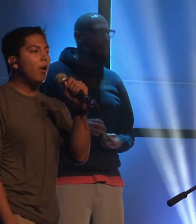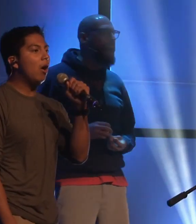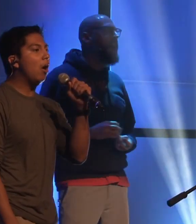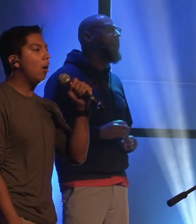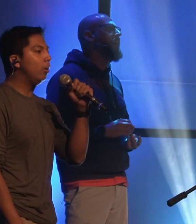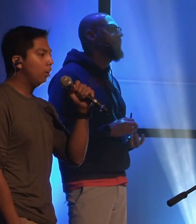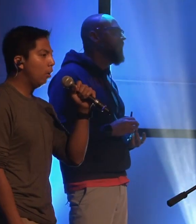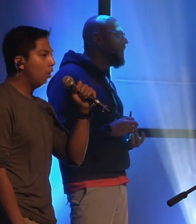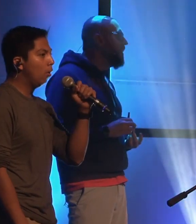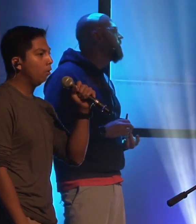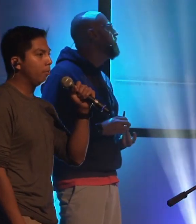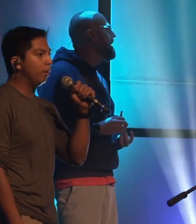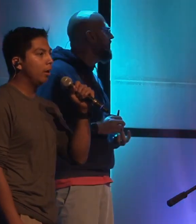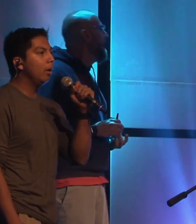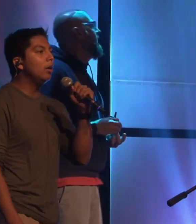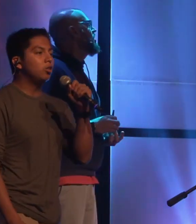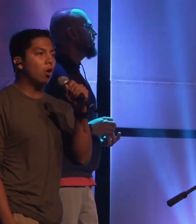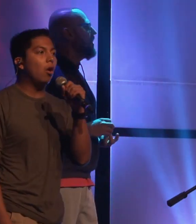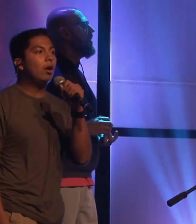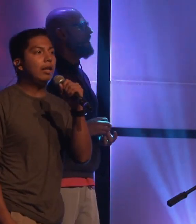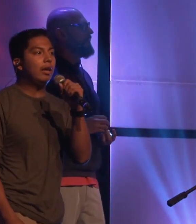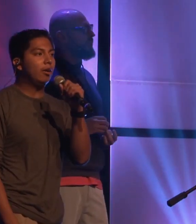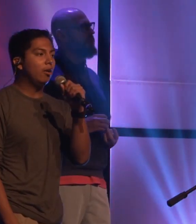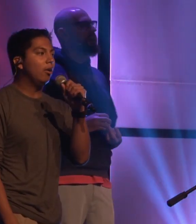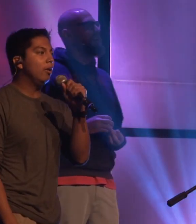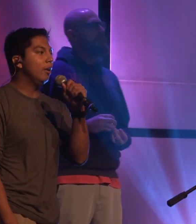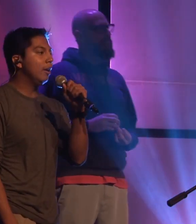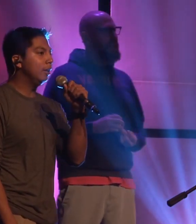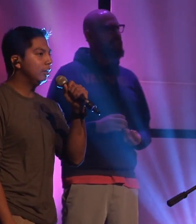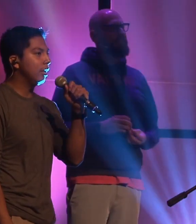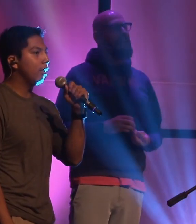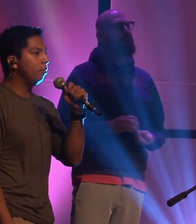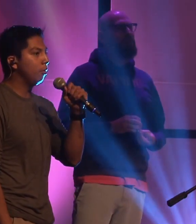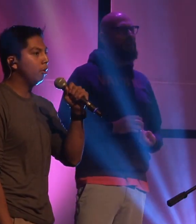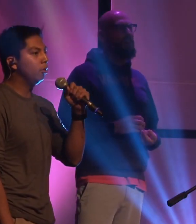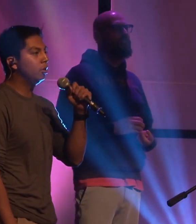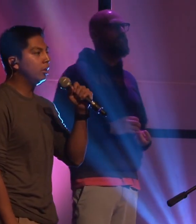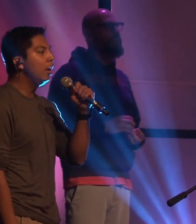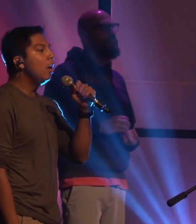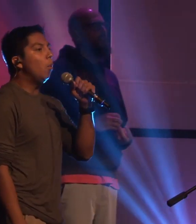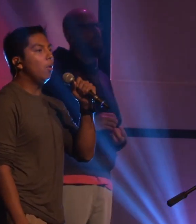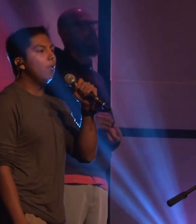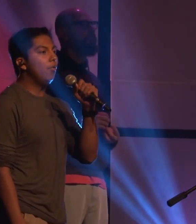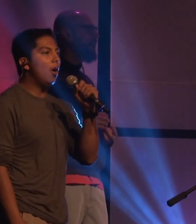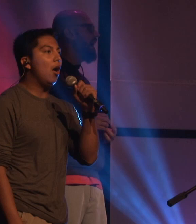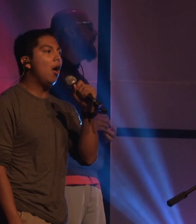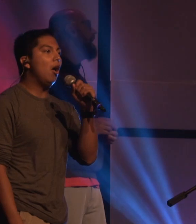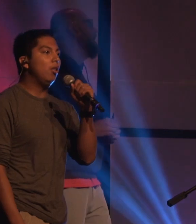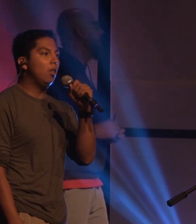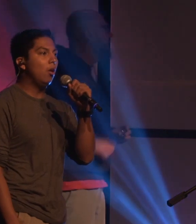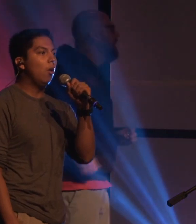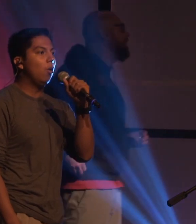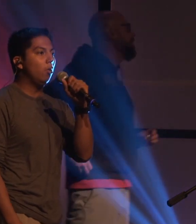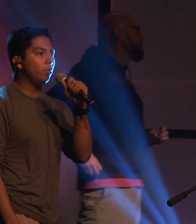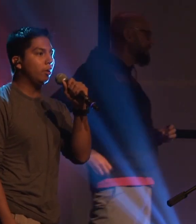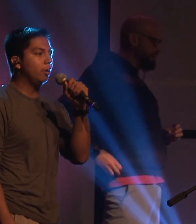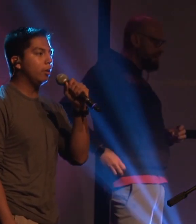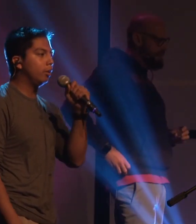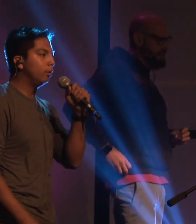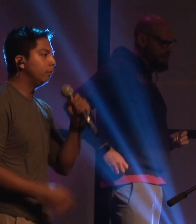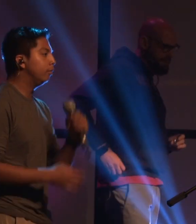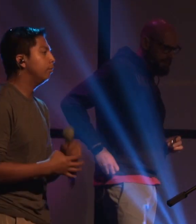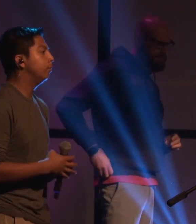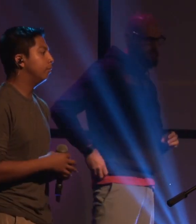will follow me. Surely goodness and mercy will follow me.